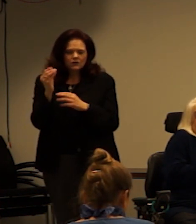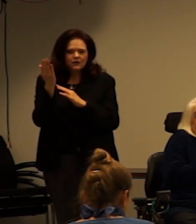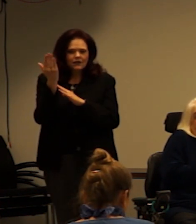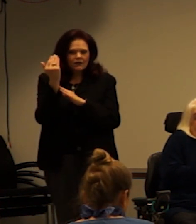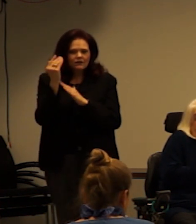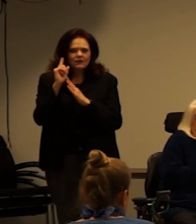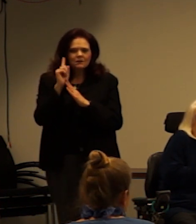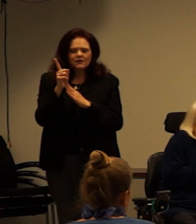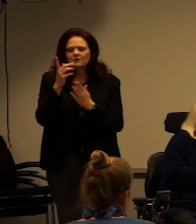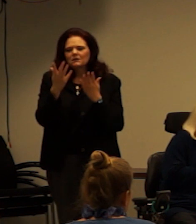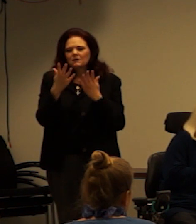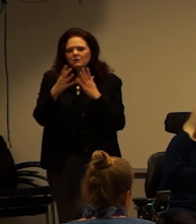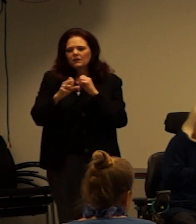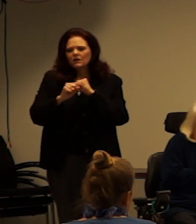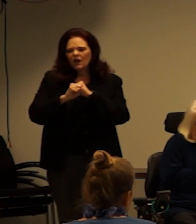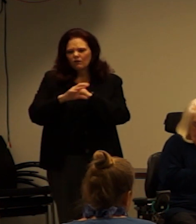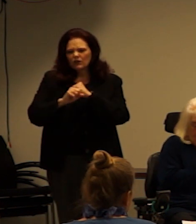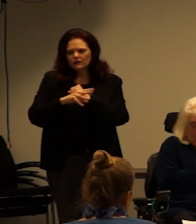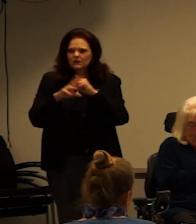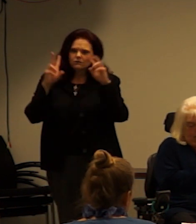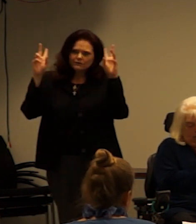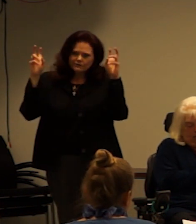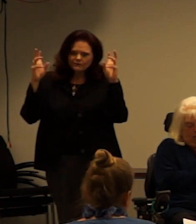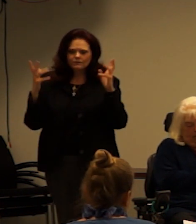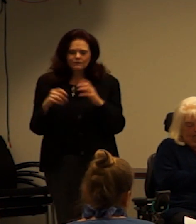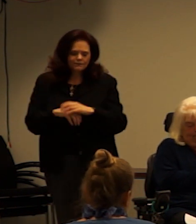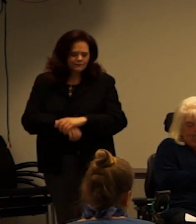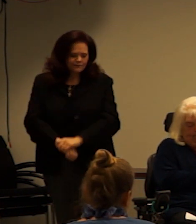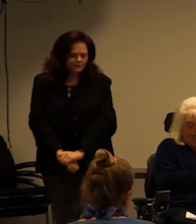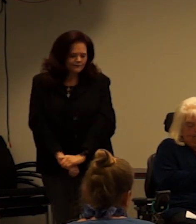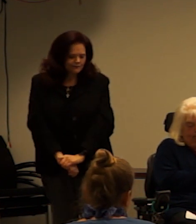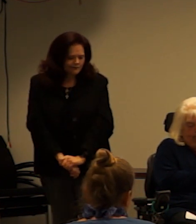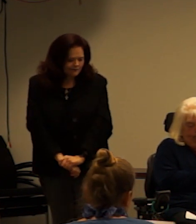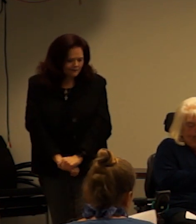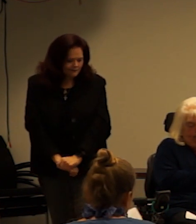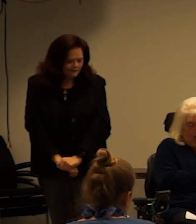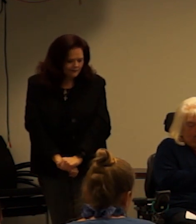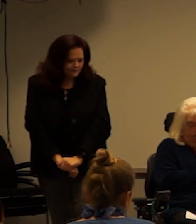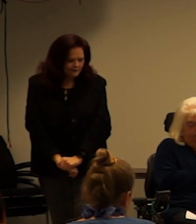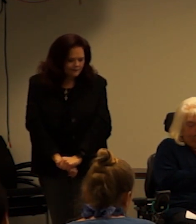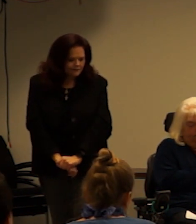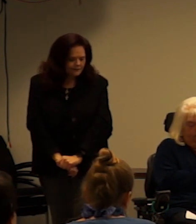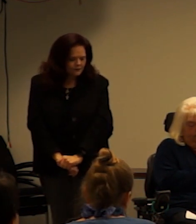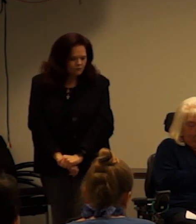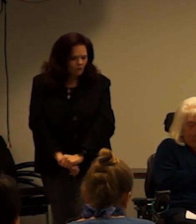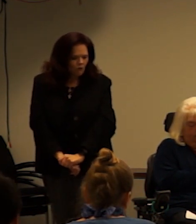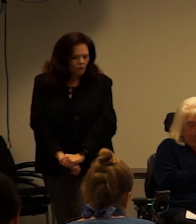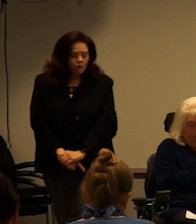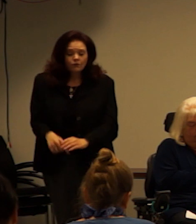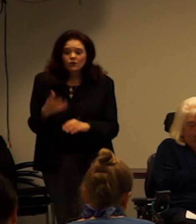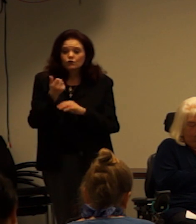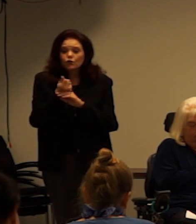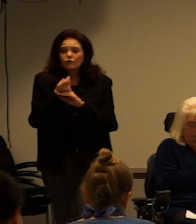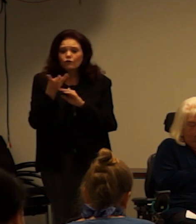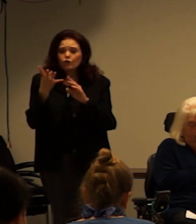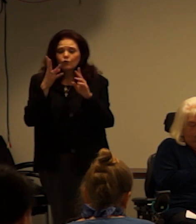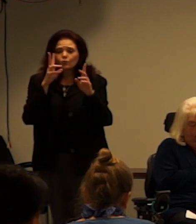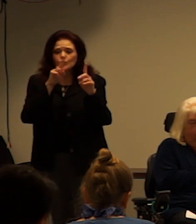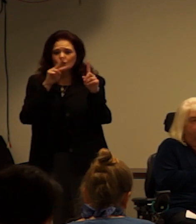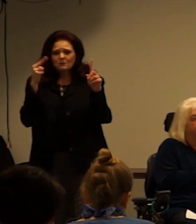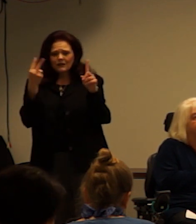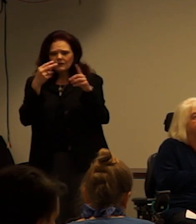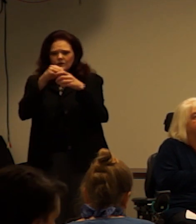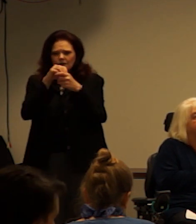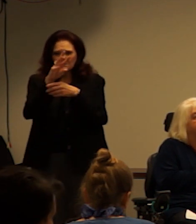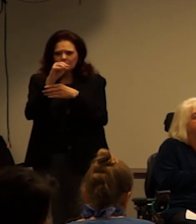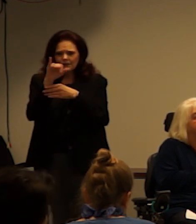might be an advertisement. Exactly, right, exactly, okay. All right, there's a couple of perspectives in Mississippi that